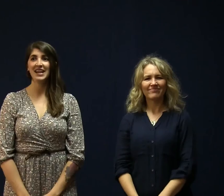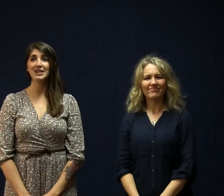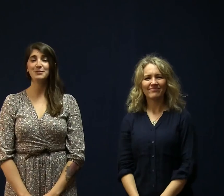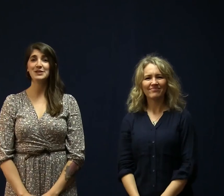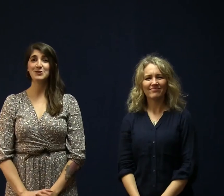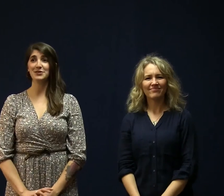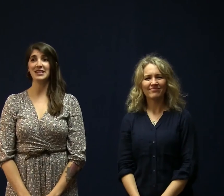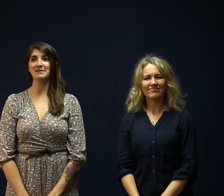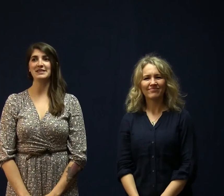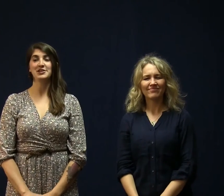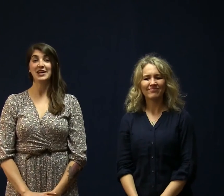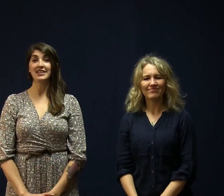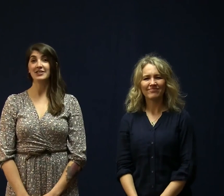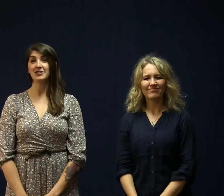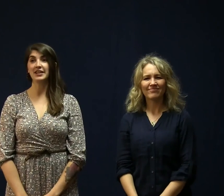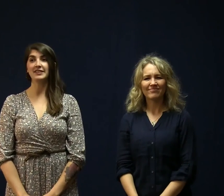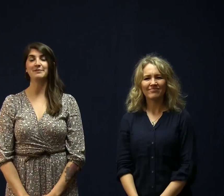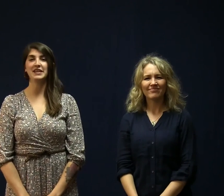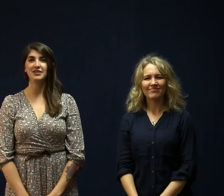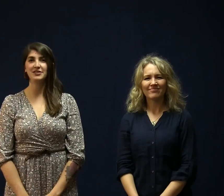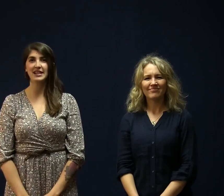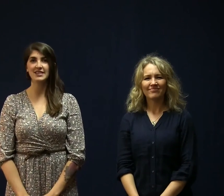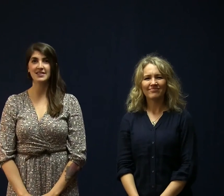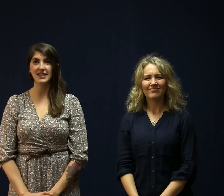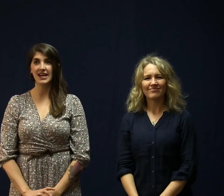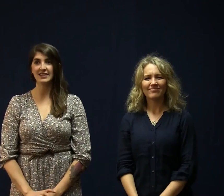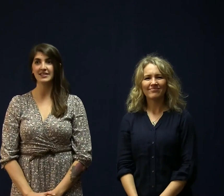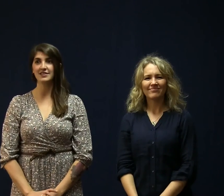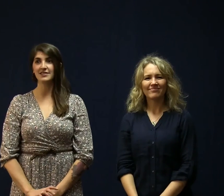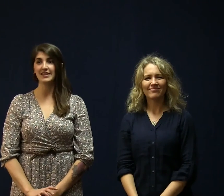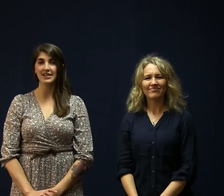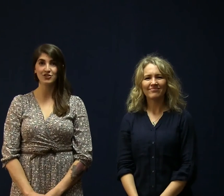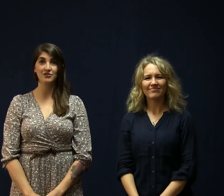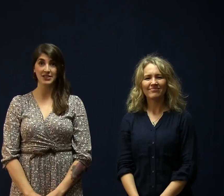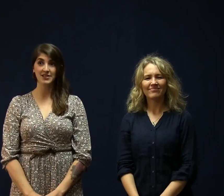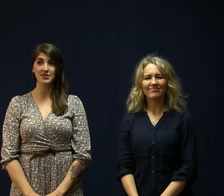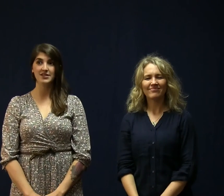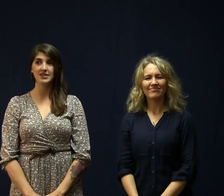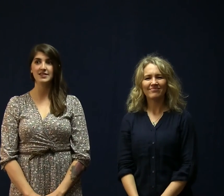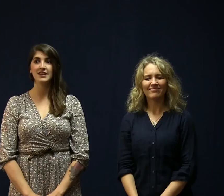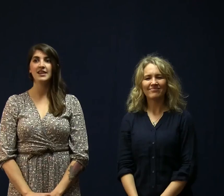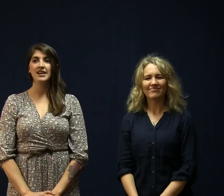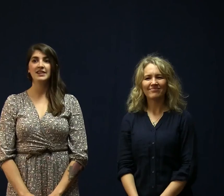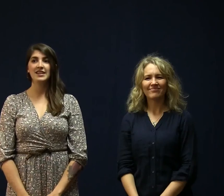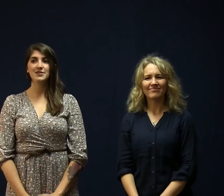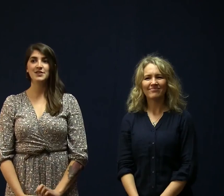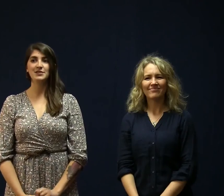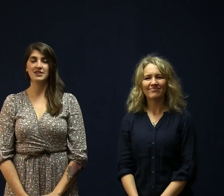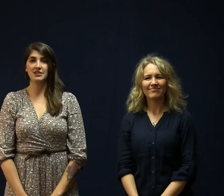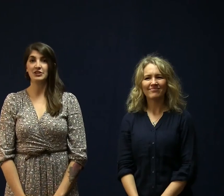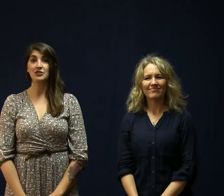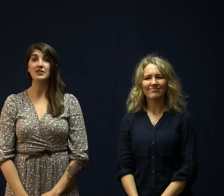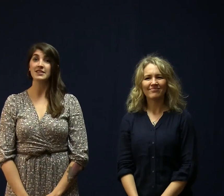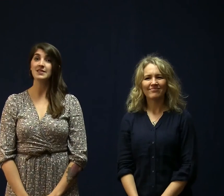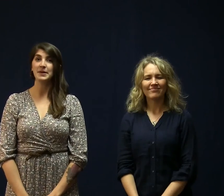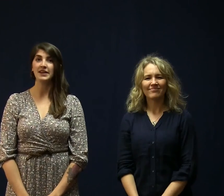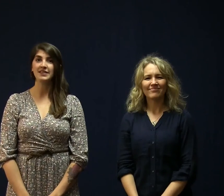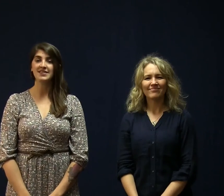Our preschool team has created a curriculum that utilizes the island's natural resources and allows students to learn through these